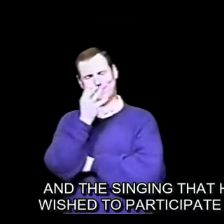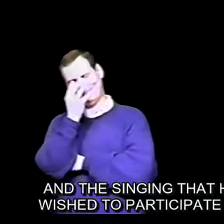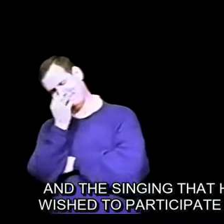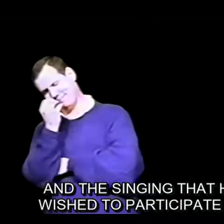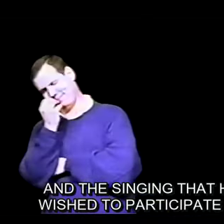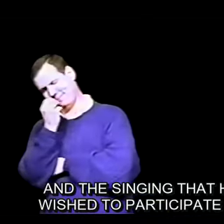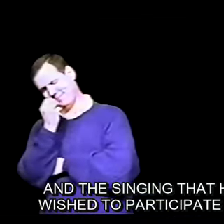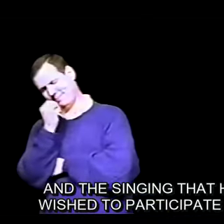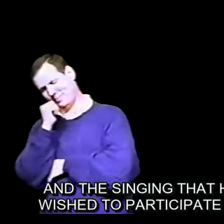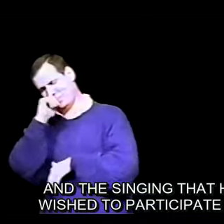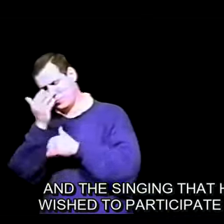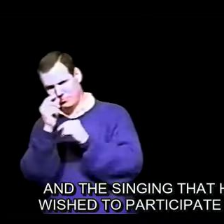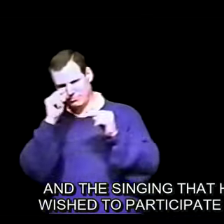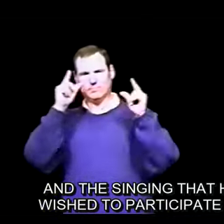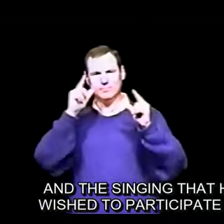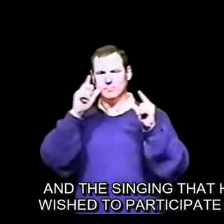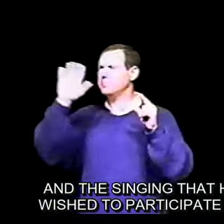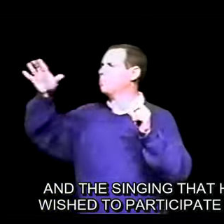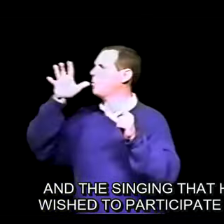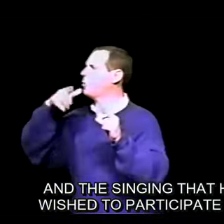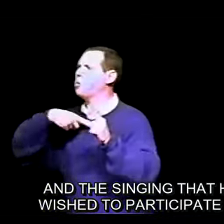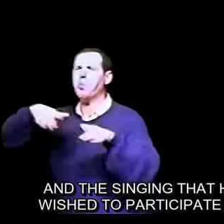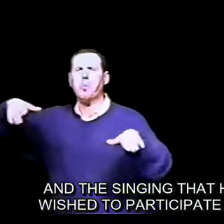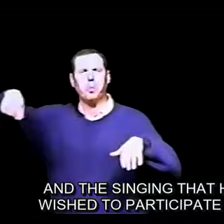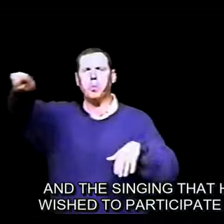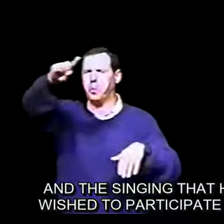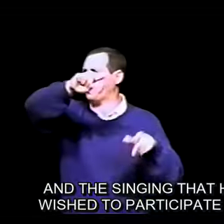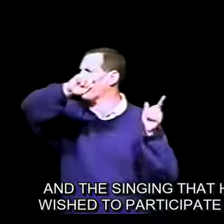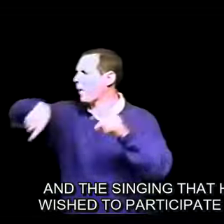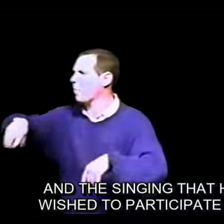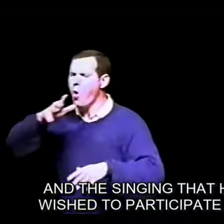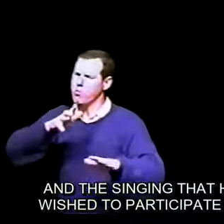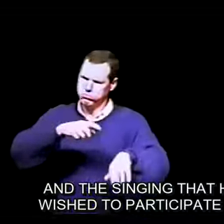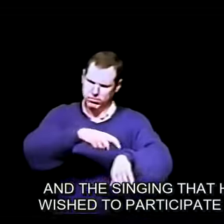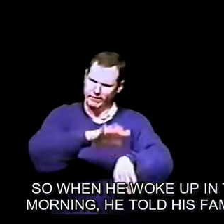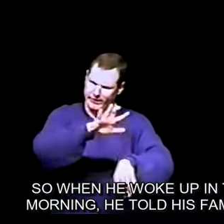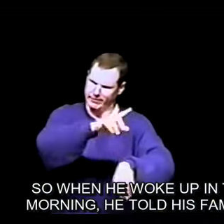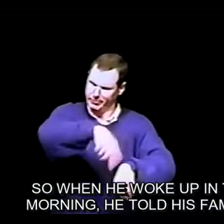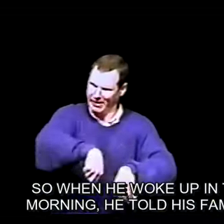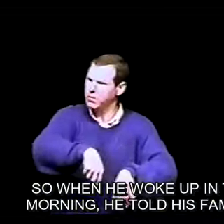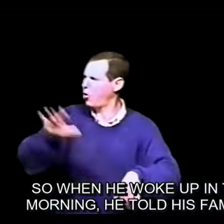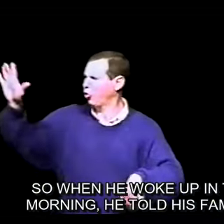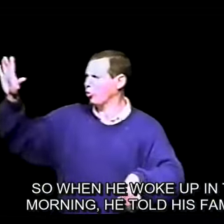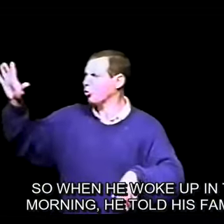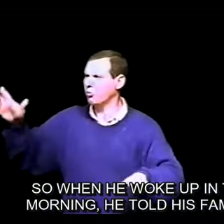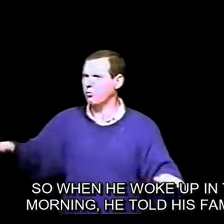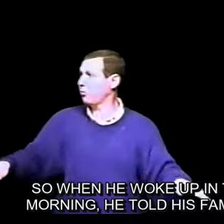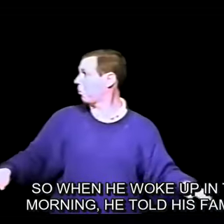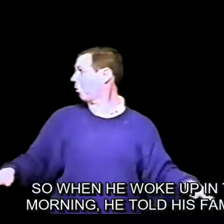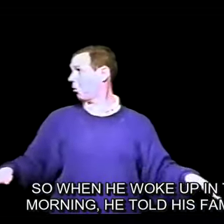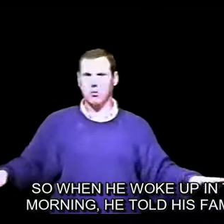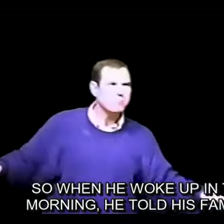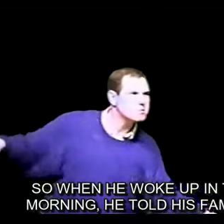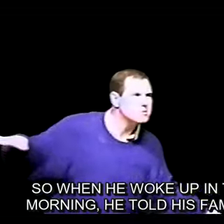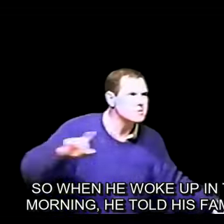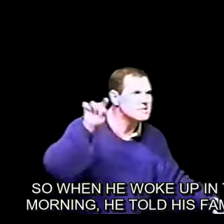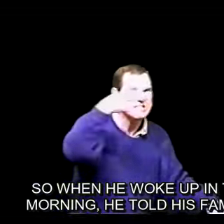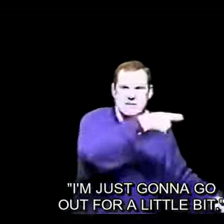that he wished to participate in. So when he woke up in the morning, he told his family, I'm just going to go out